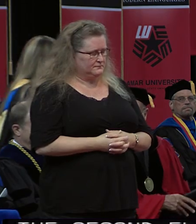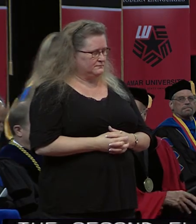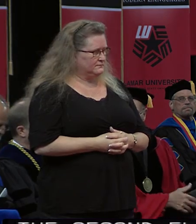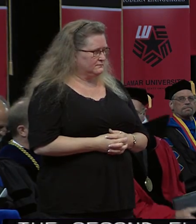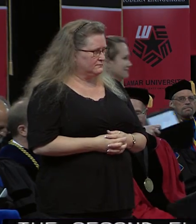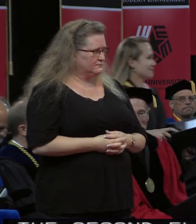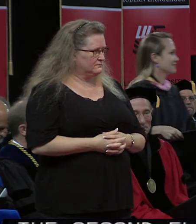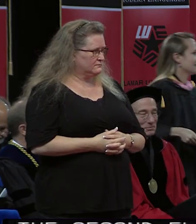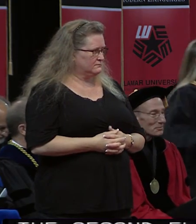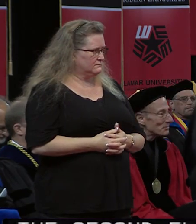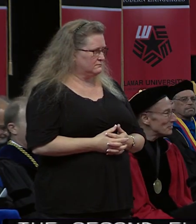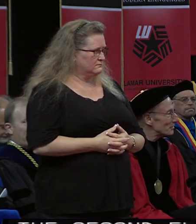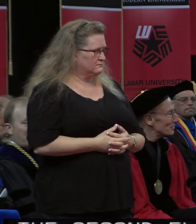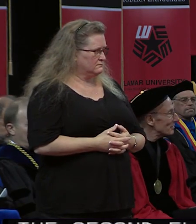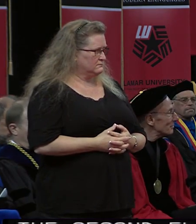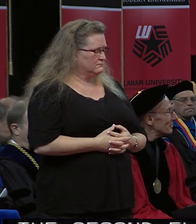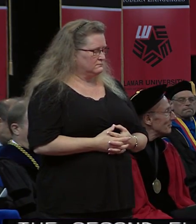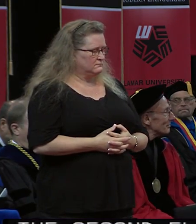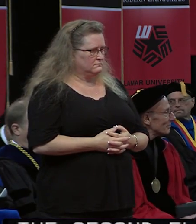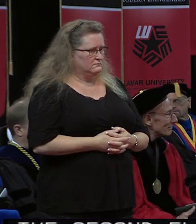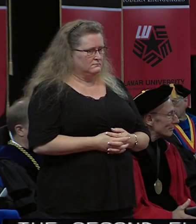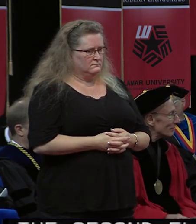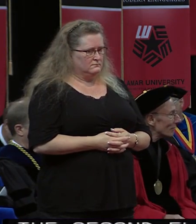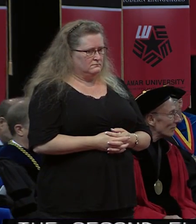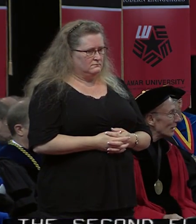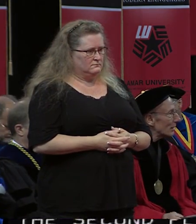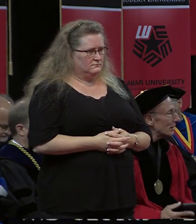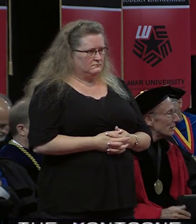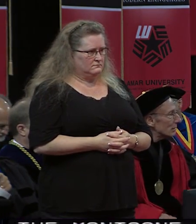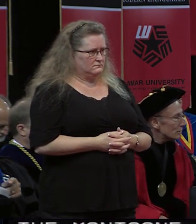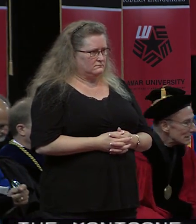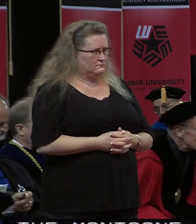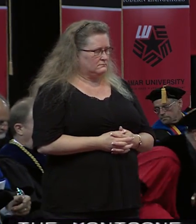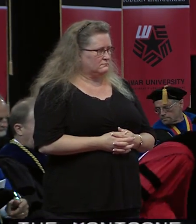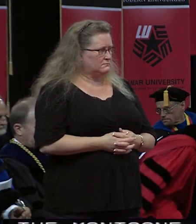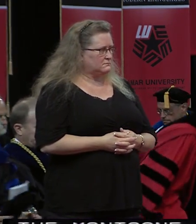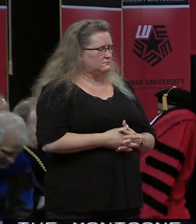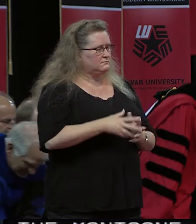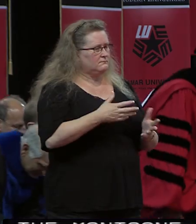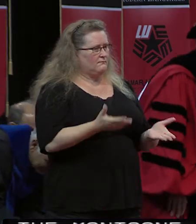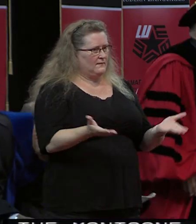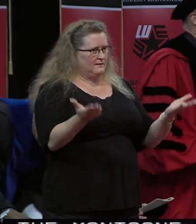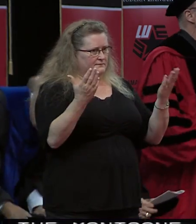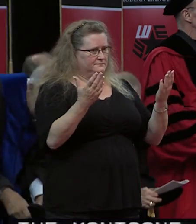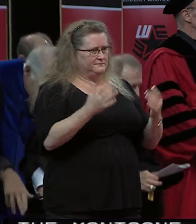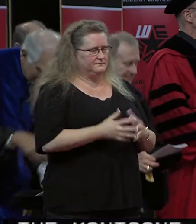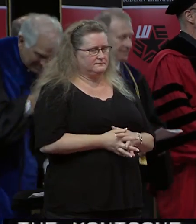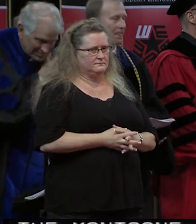Please stand.